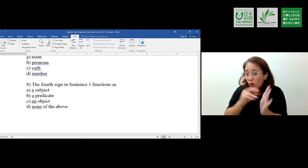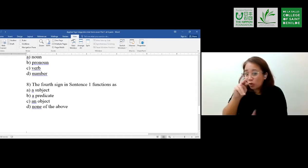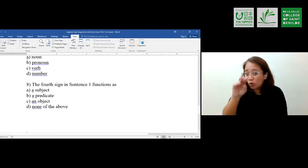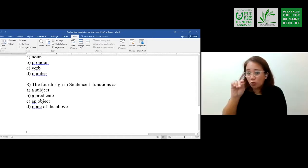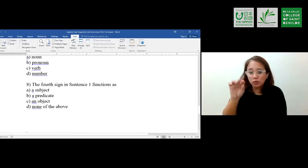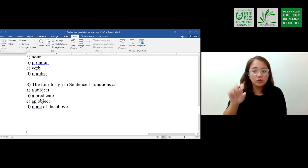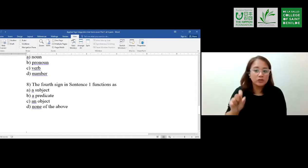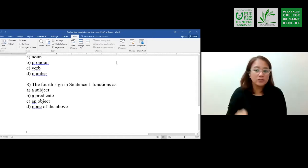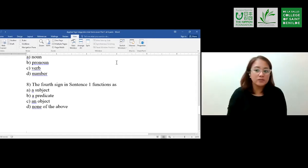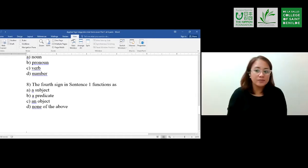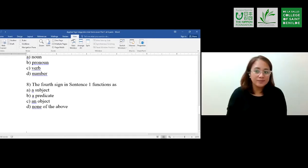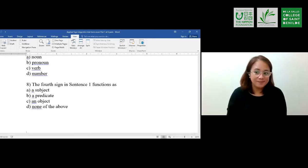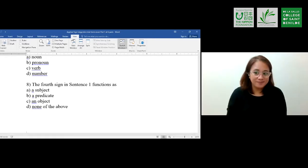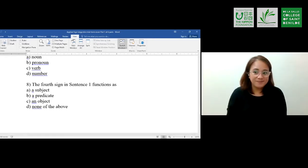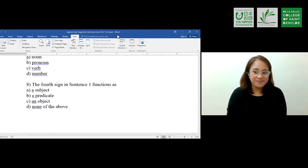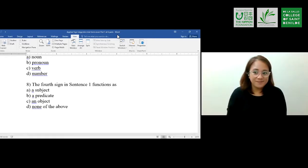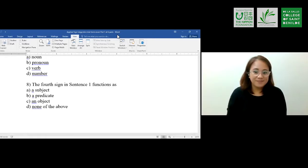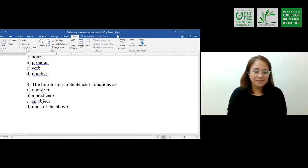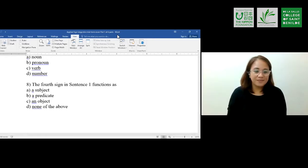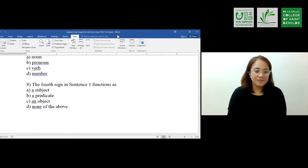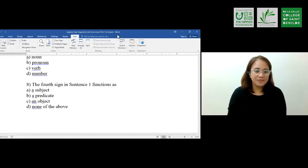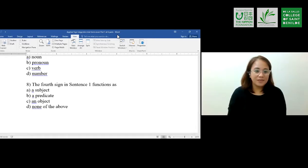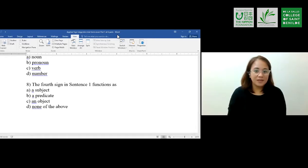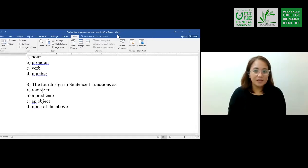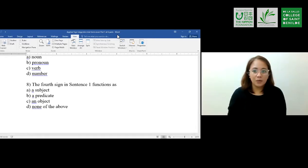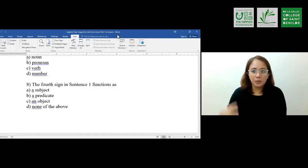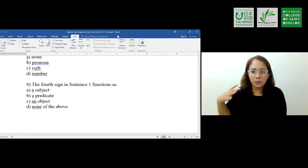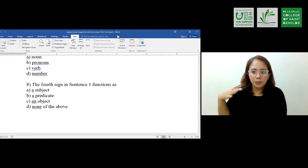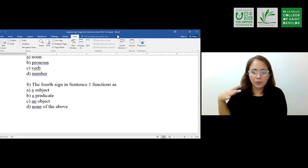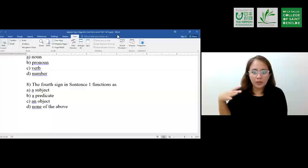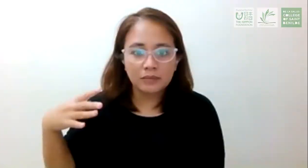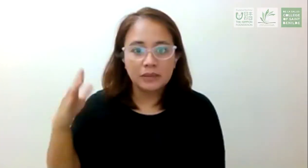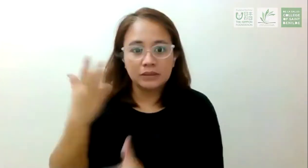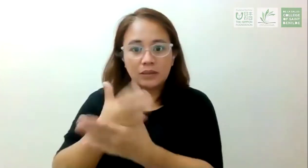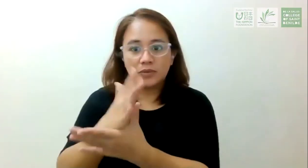Okay. Hold on 1 second. I'm going to stop sharing.